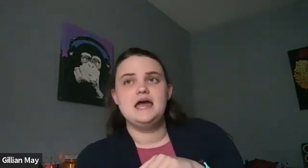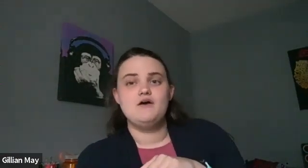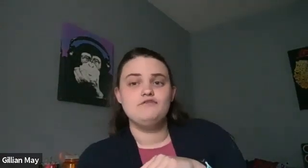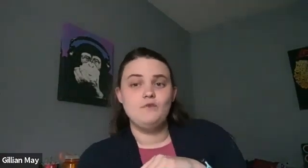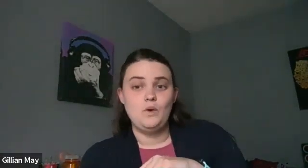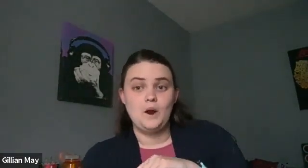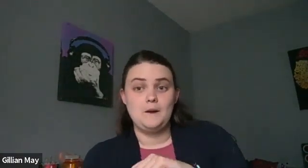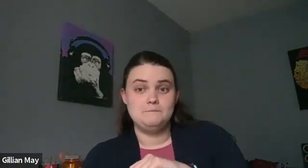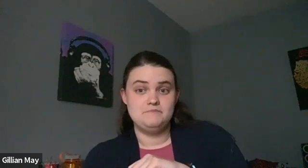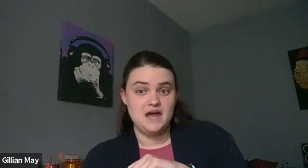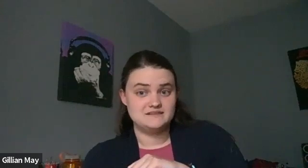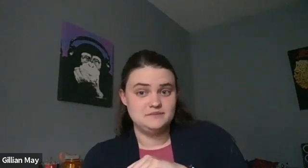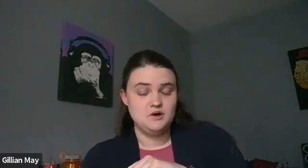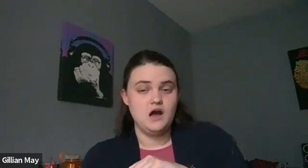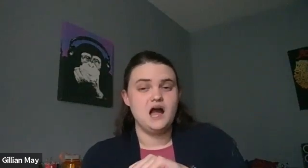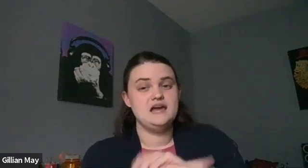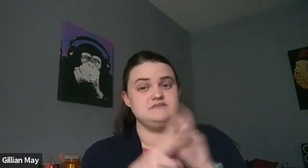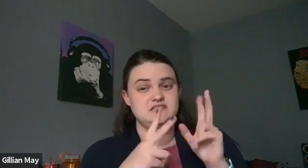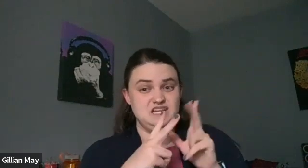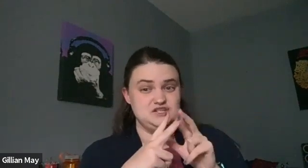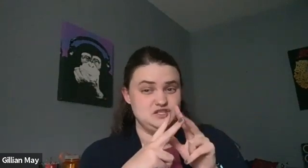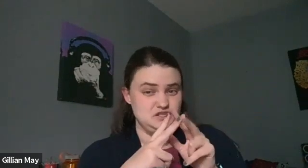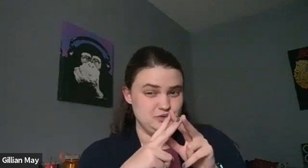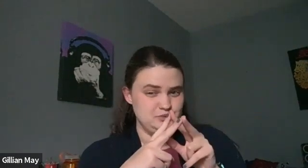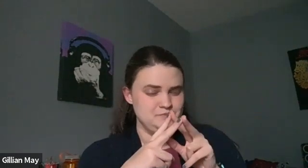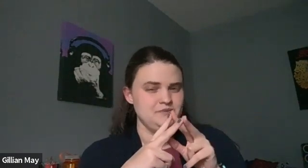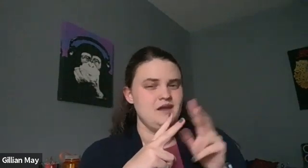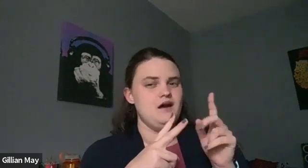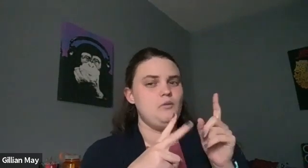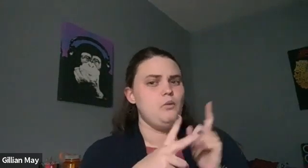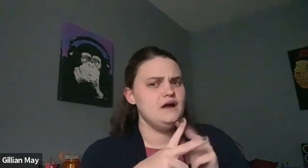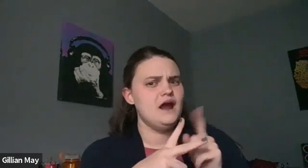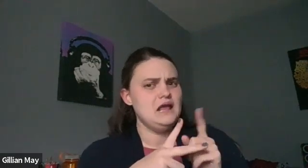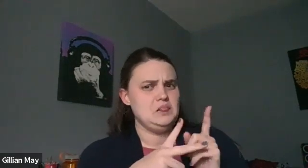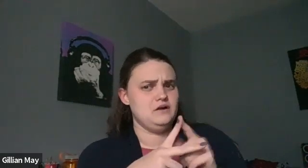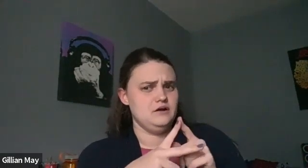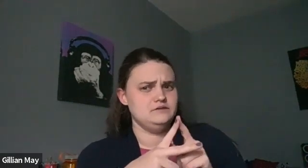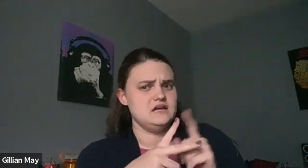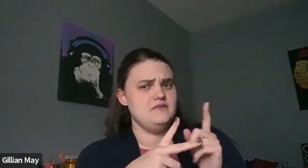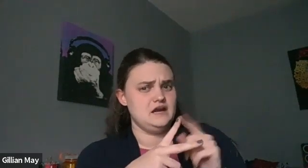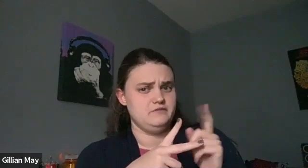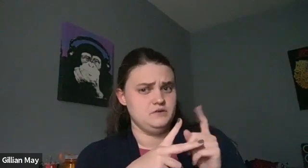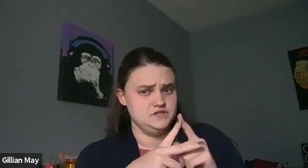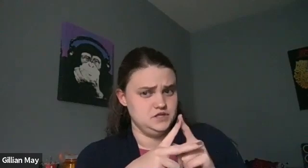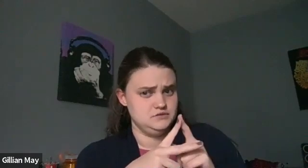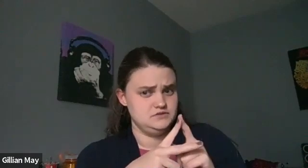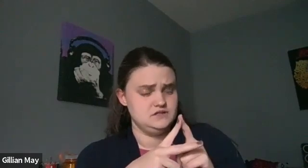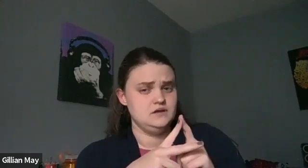Now for basketball, I have seen 2. One I learned and then I've always used,